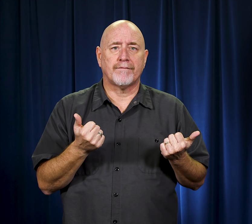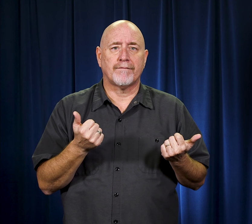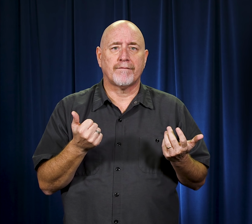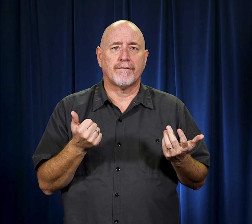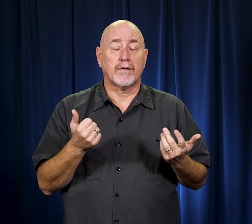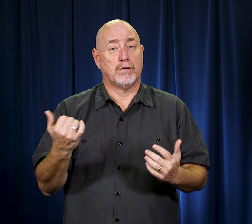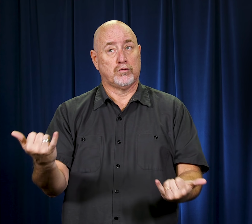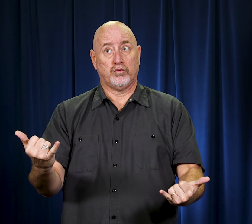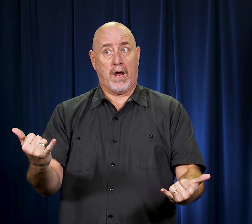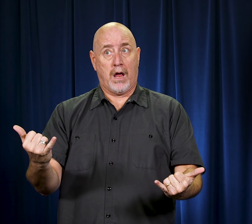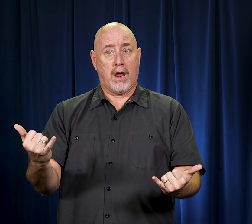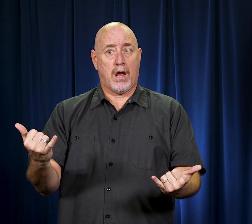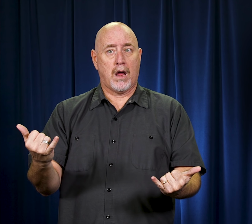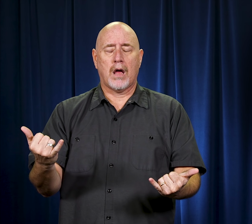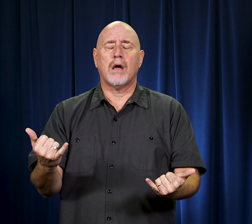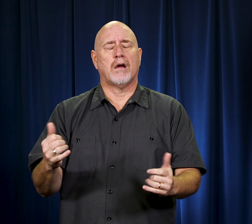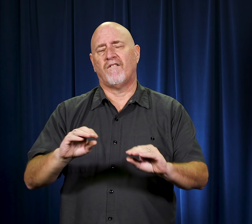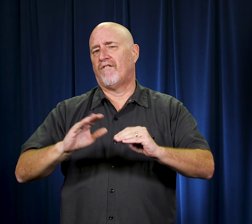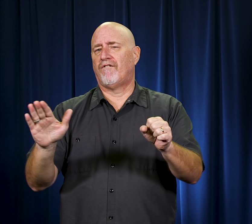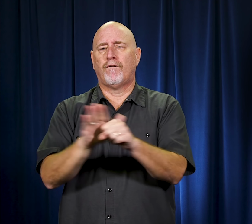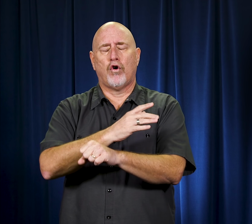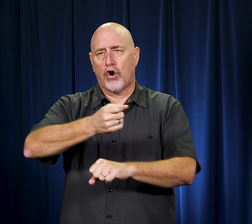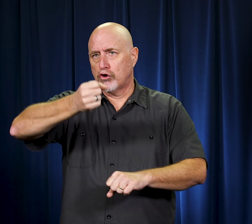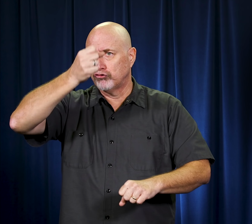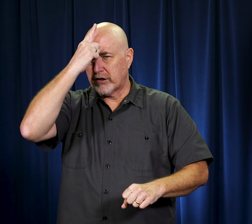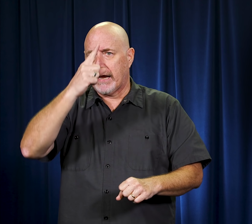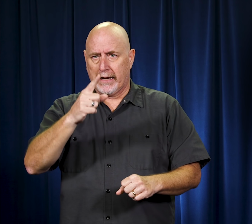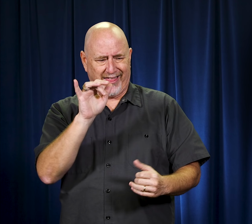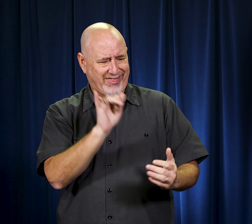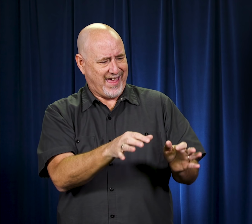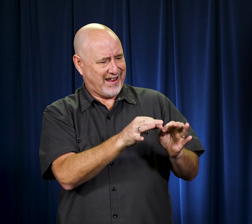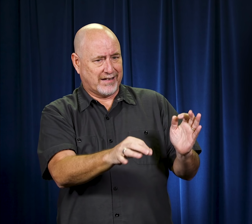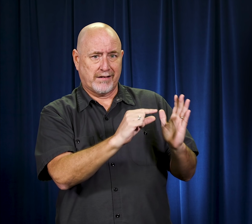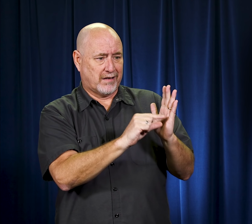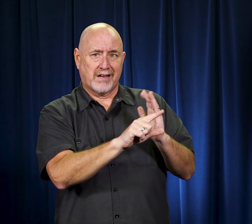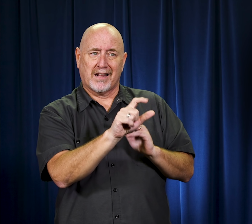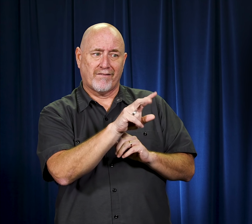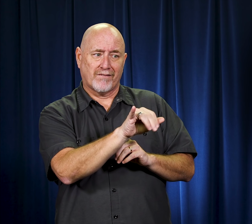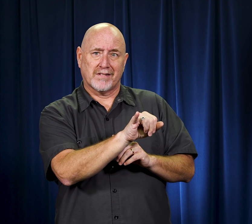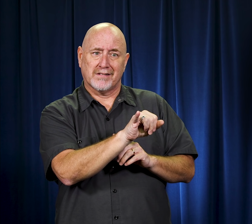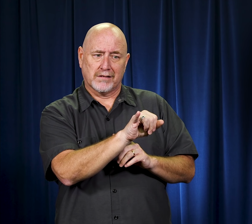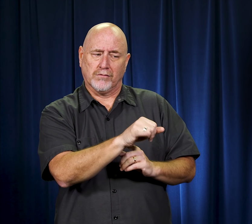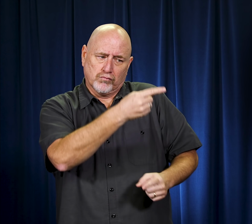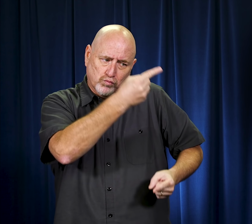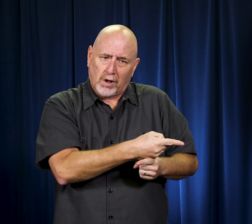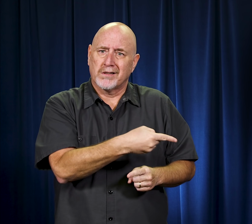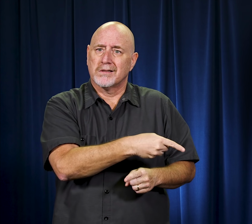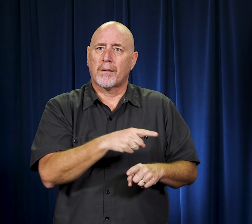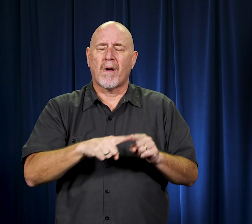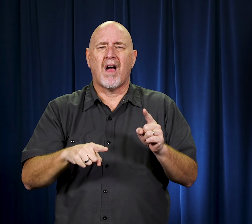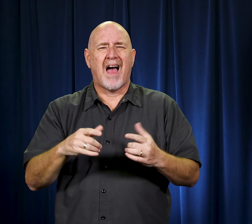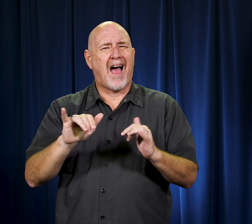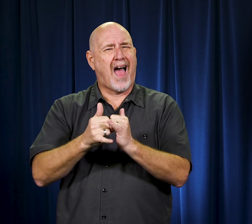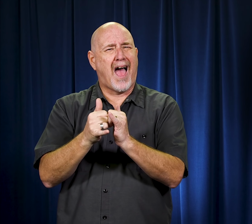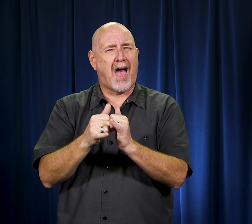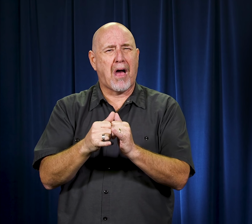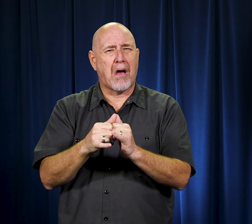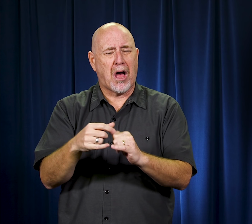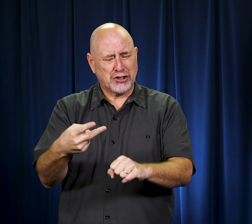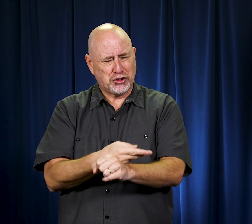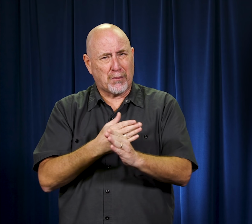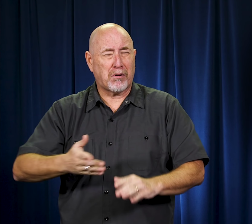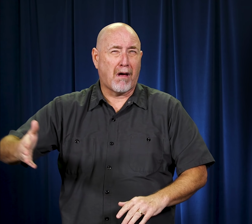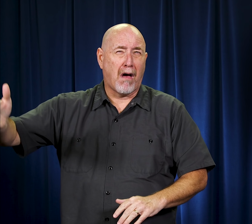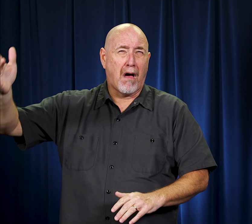life. Today, we completely understand the truthfulness of this biblical statement. But how did an ancient shepherd